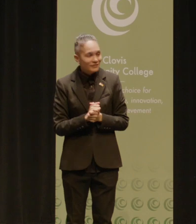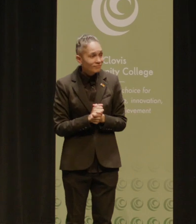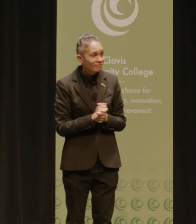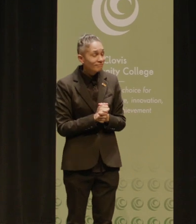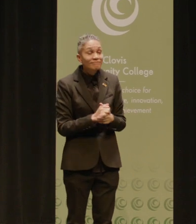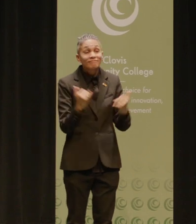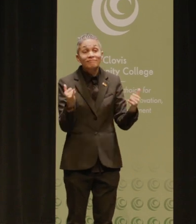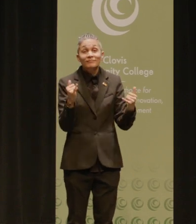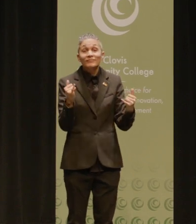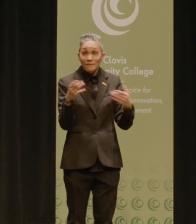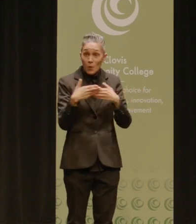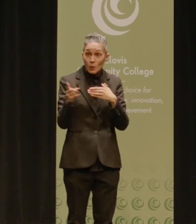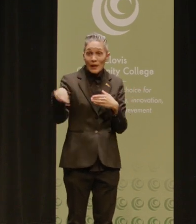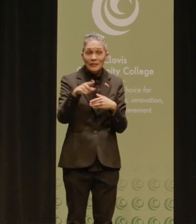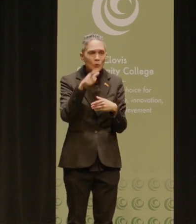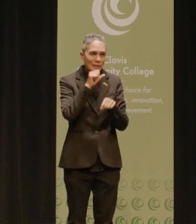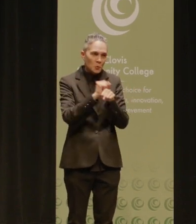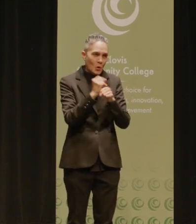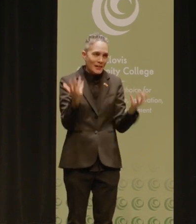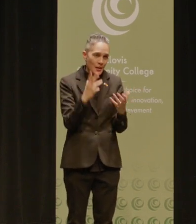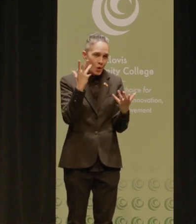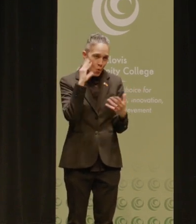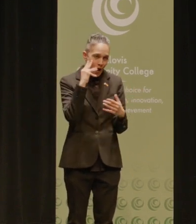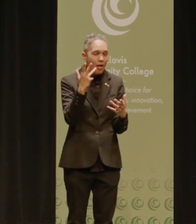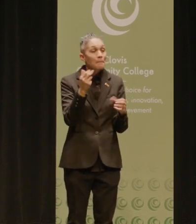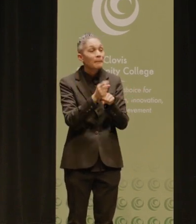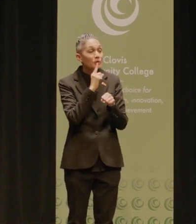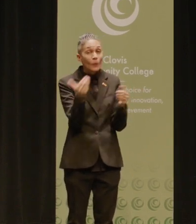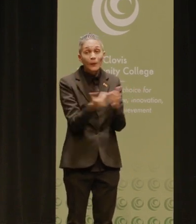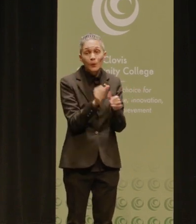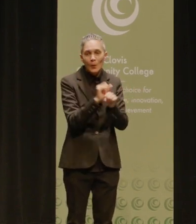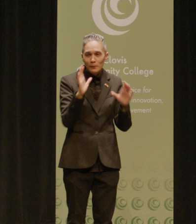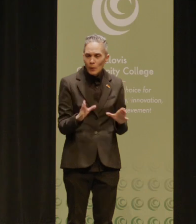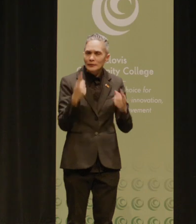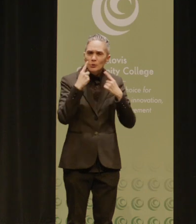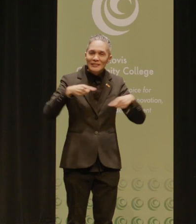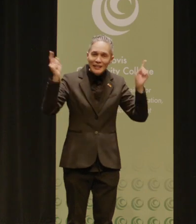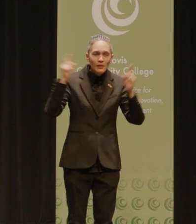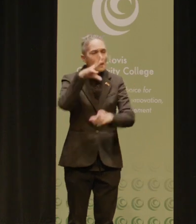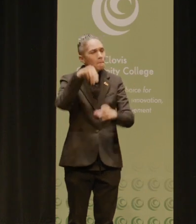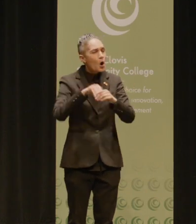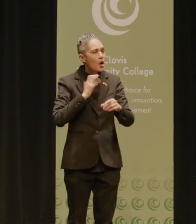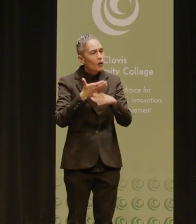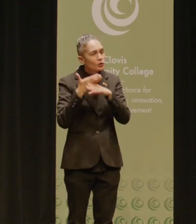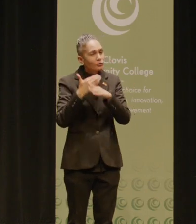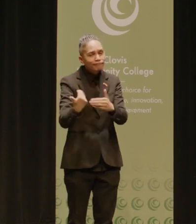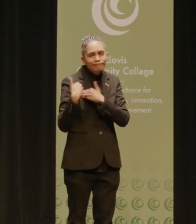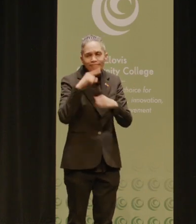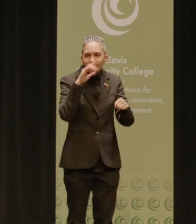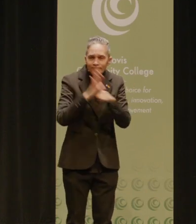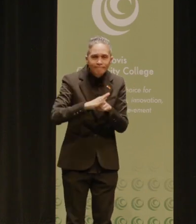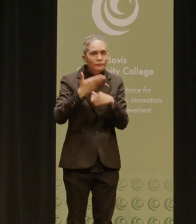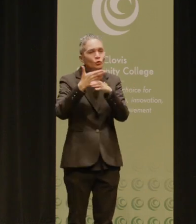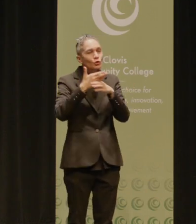All right, now for the rest of us who've been here for a while, we need to make sure our new employees are successful. It's part of our shared responsibility to share